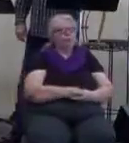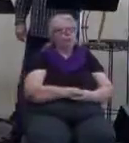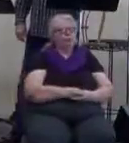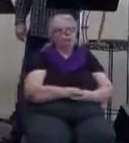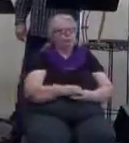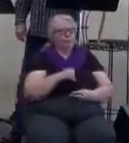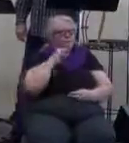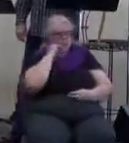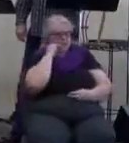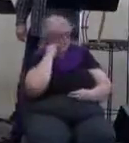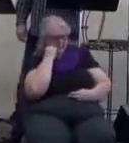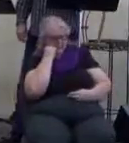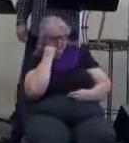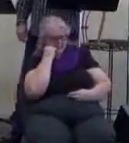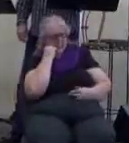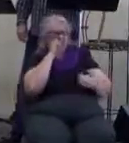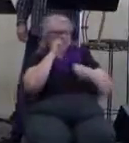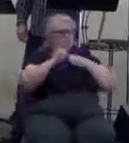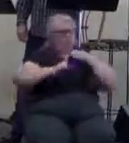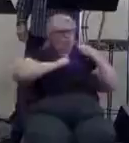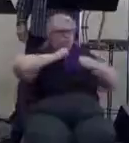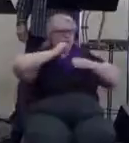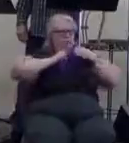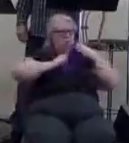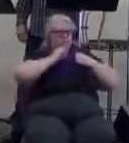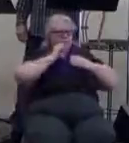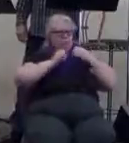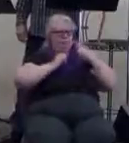And jealousy is an emotion.